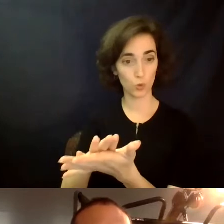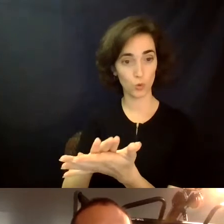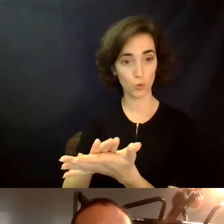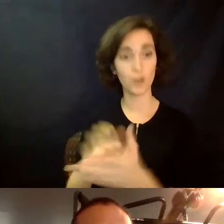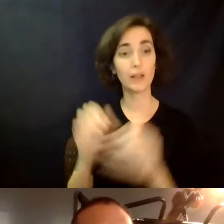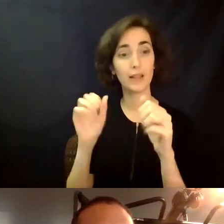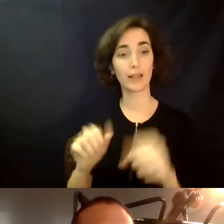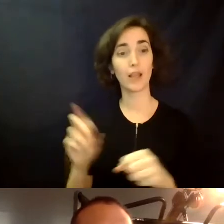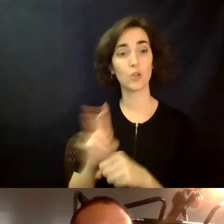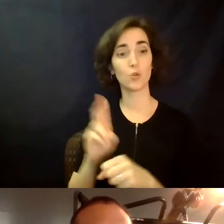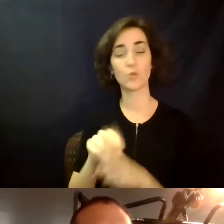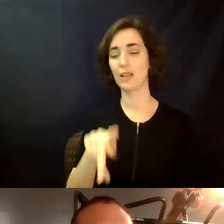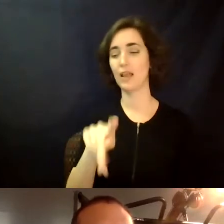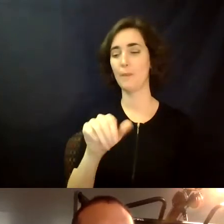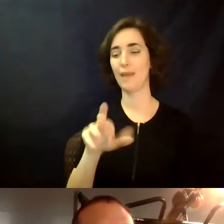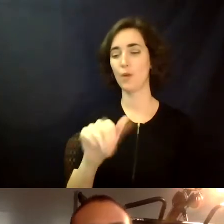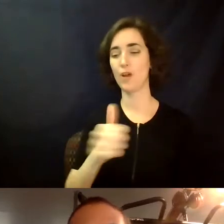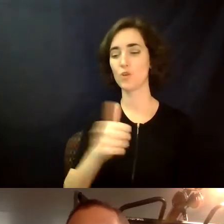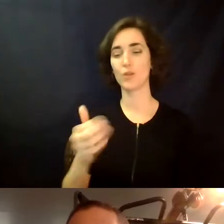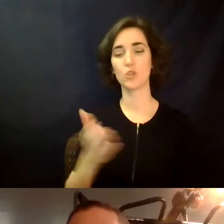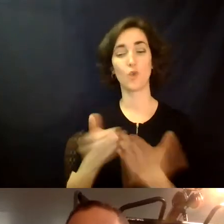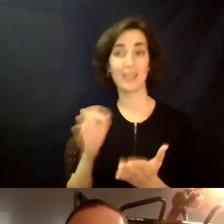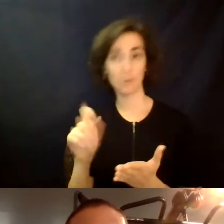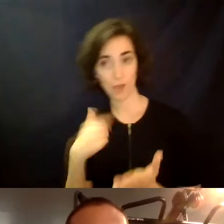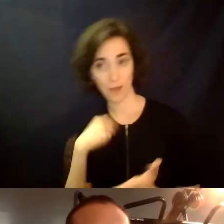the paratransit service if you have a disability.